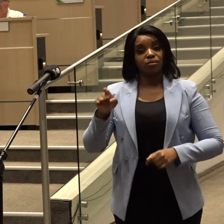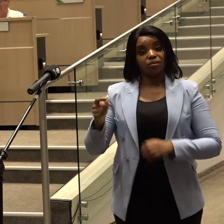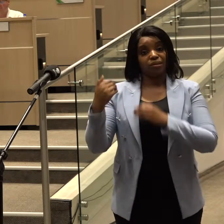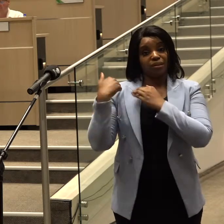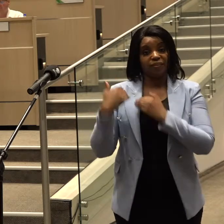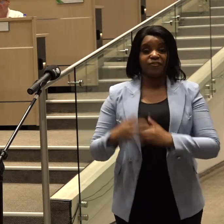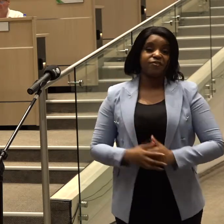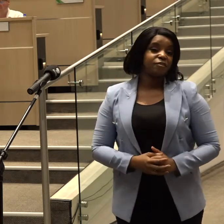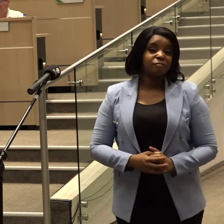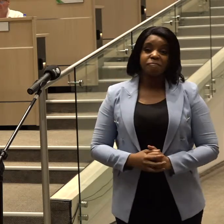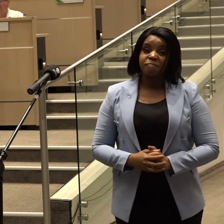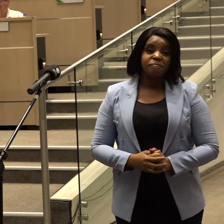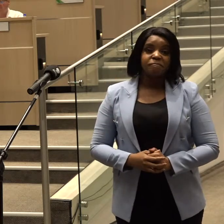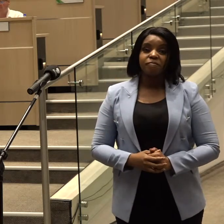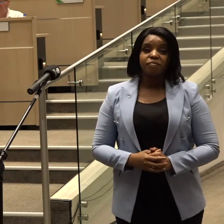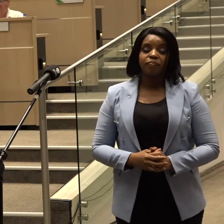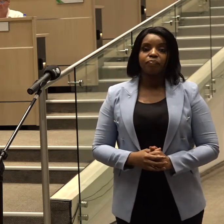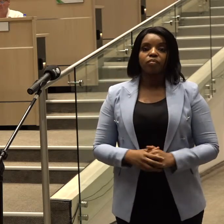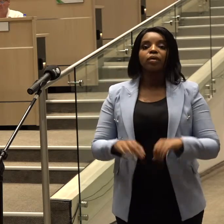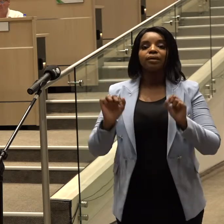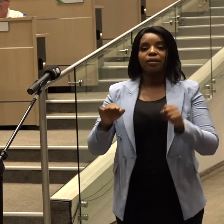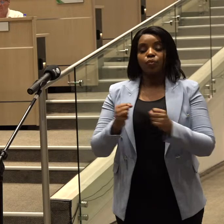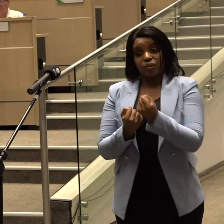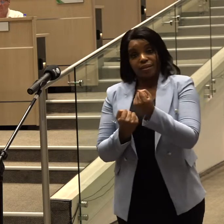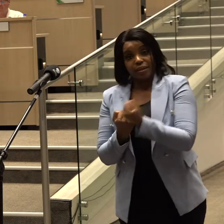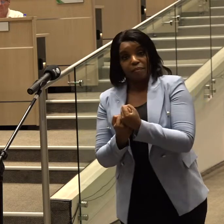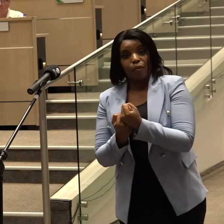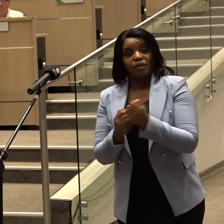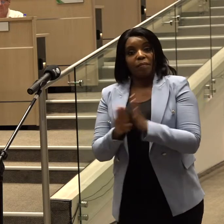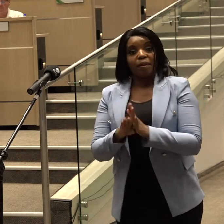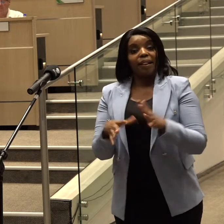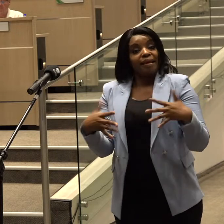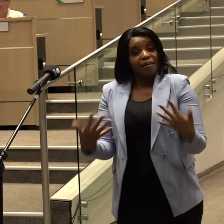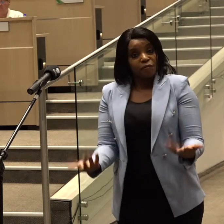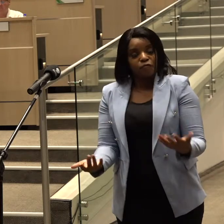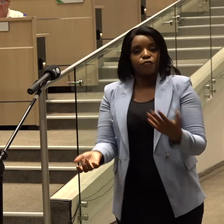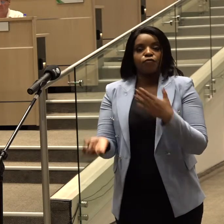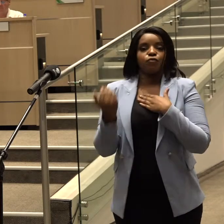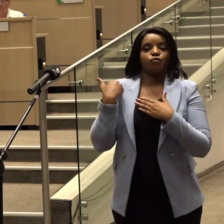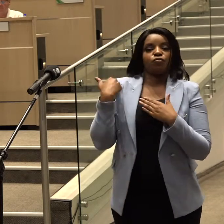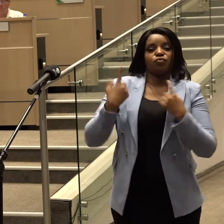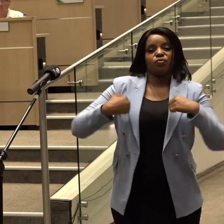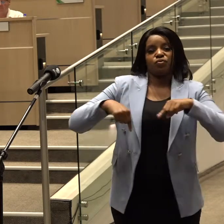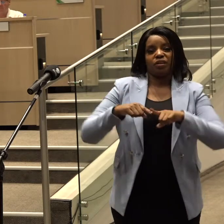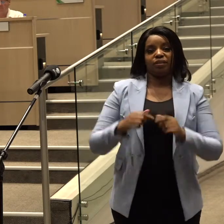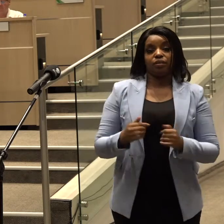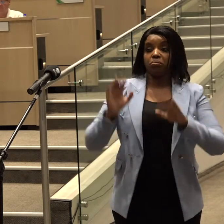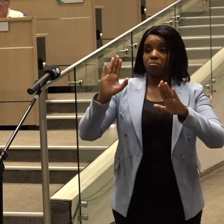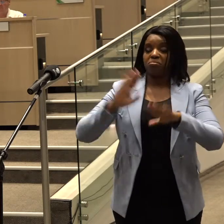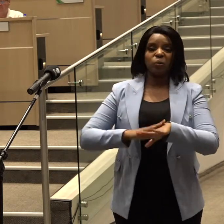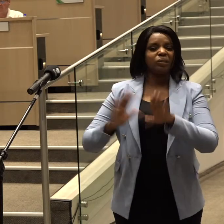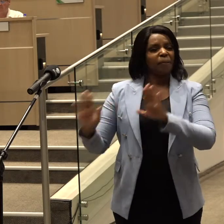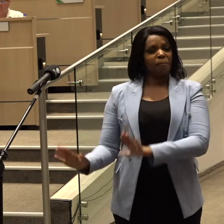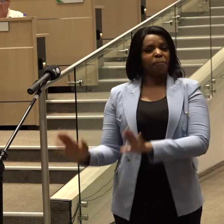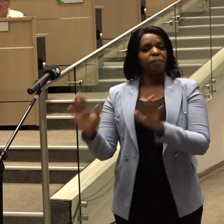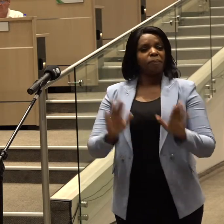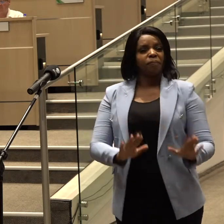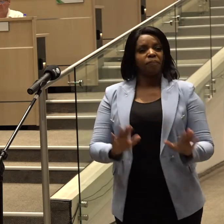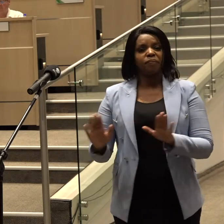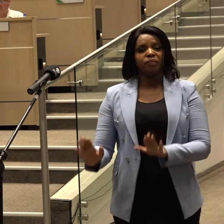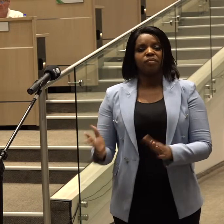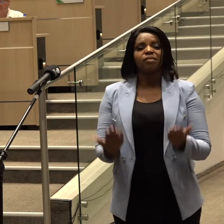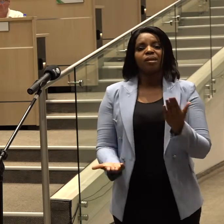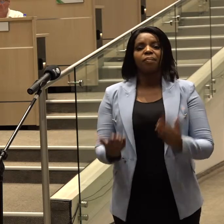chairperson we can only support the bill if there's a consultation you know take your time perhaps let me just